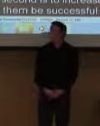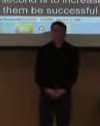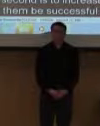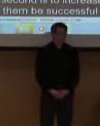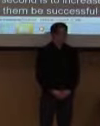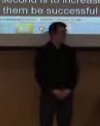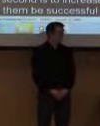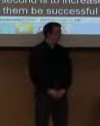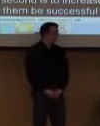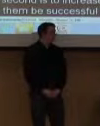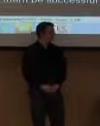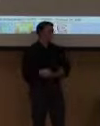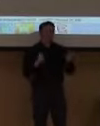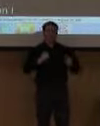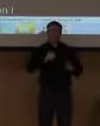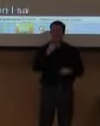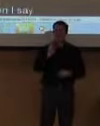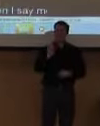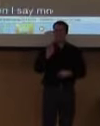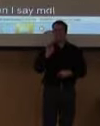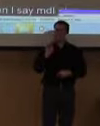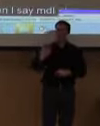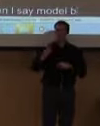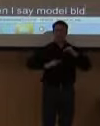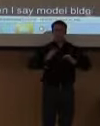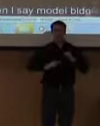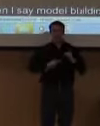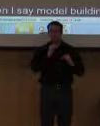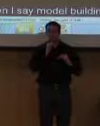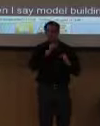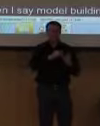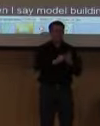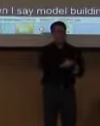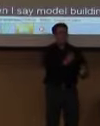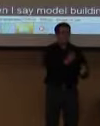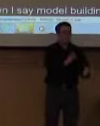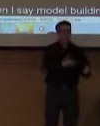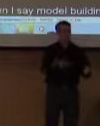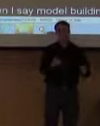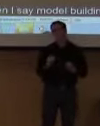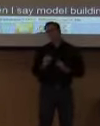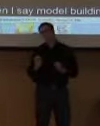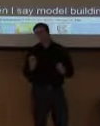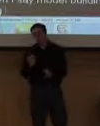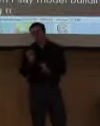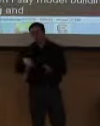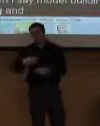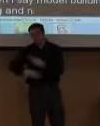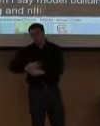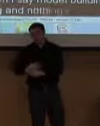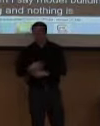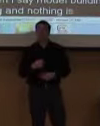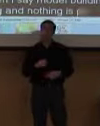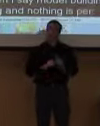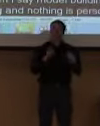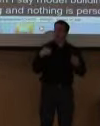So when I say model building, I don't mean a perfect thing. Nothing's perfect in this world anyway. But we've used